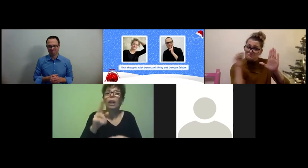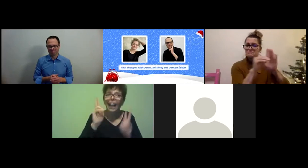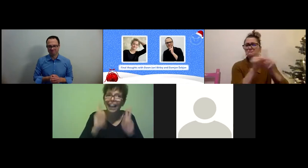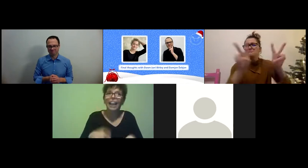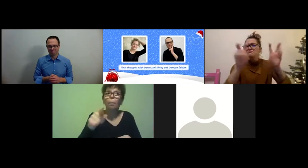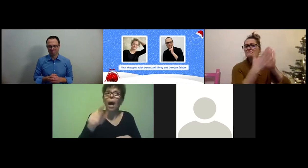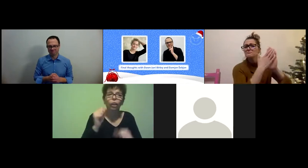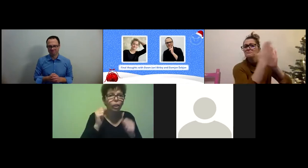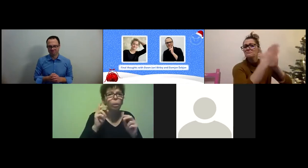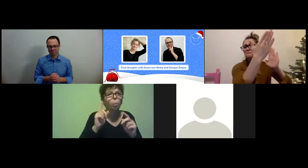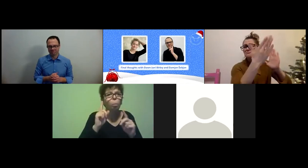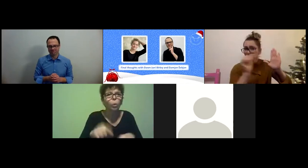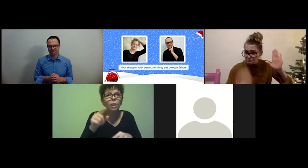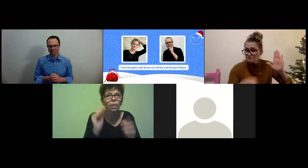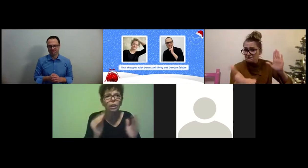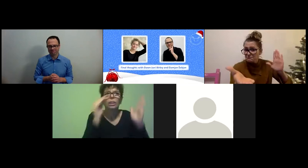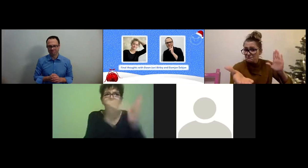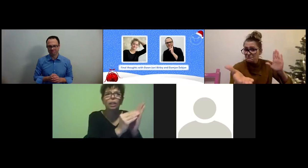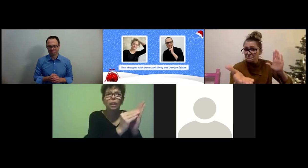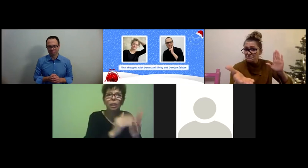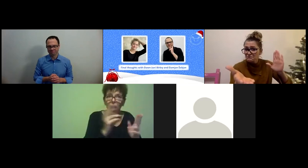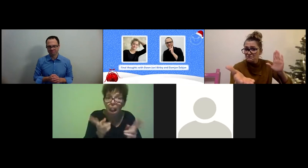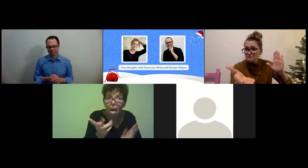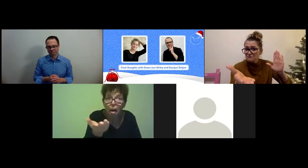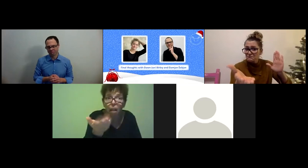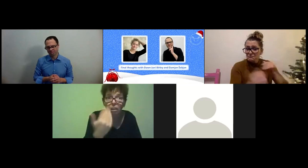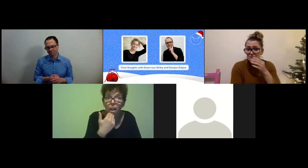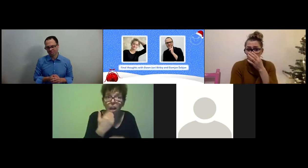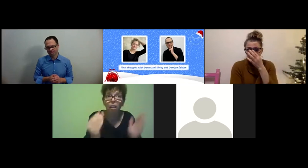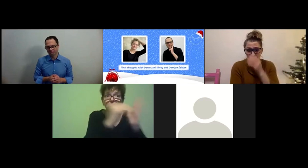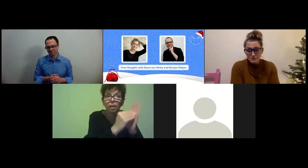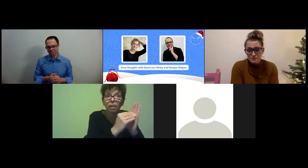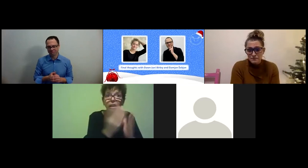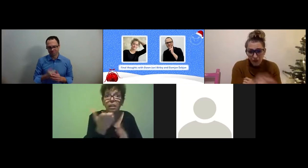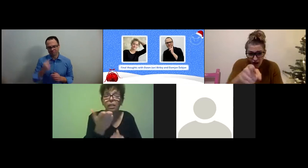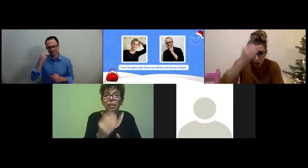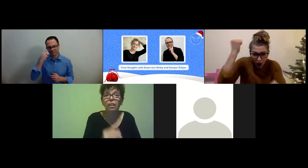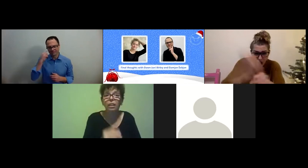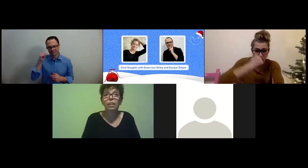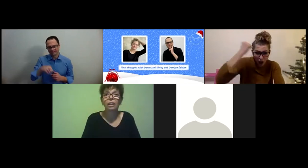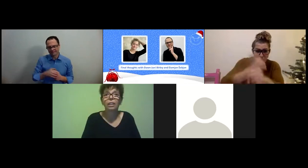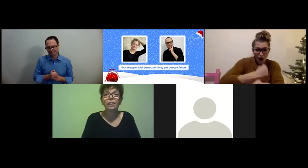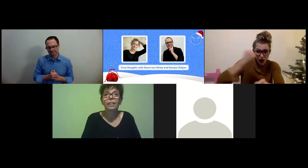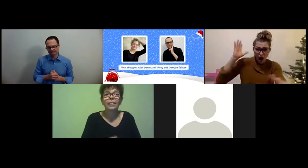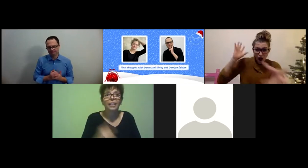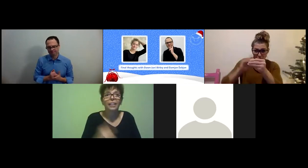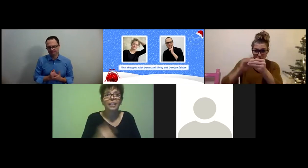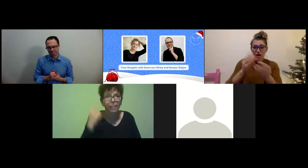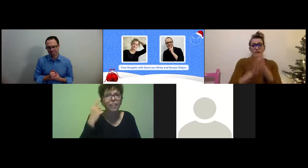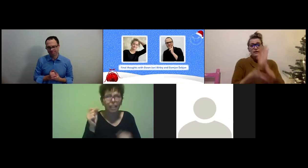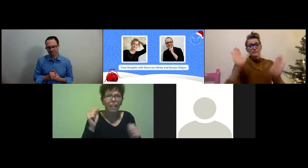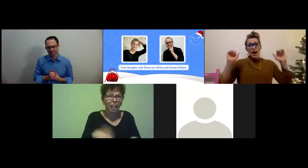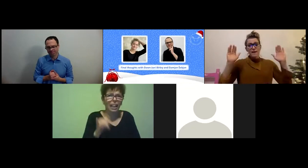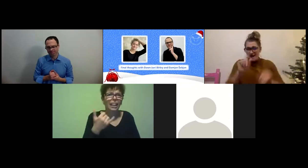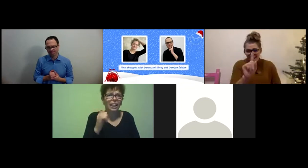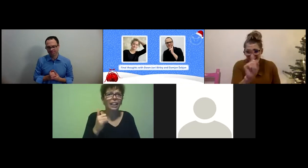think with all of these recorded talks, there's much more work to be done. We can use this to